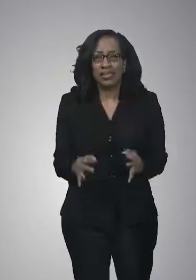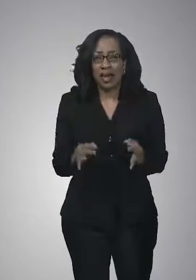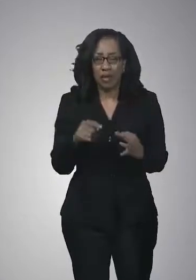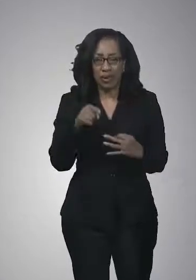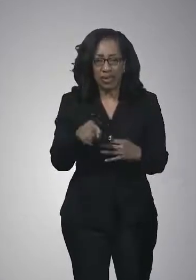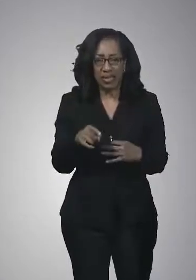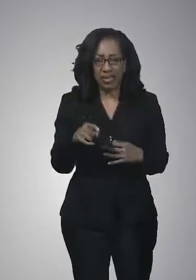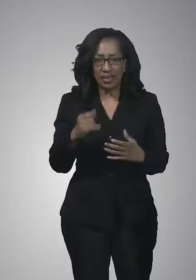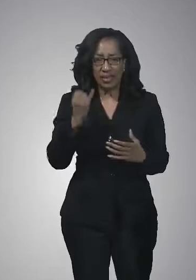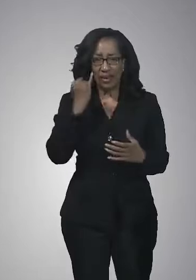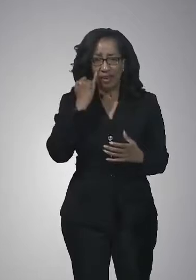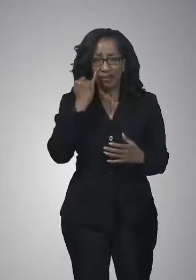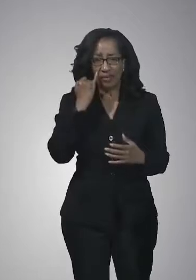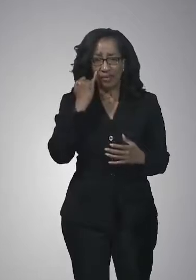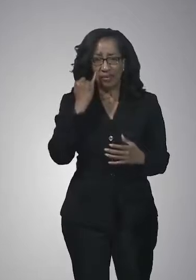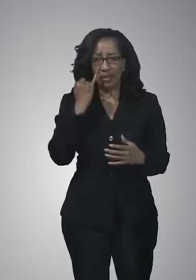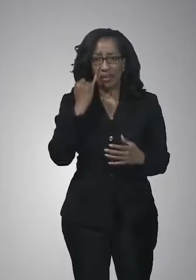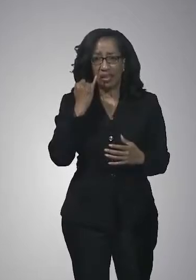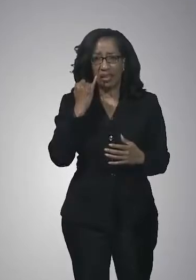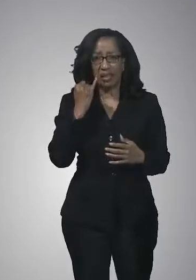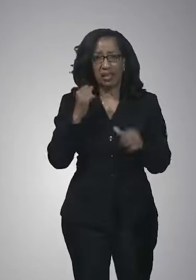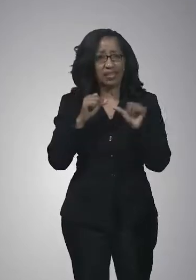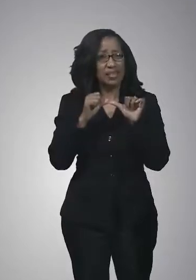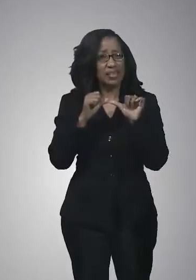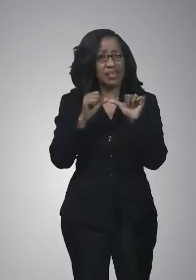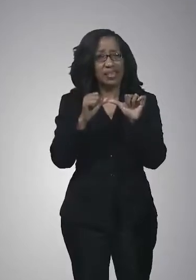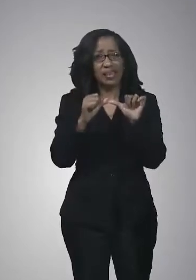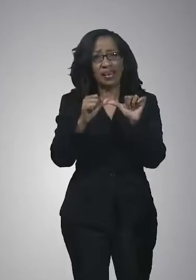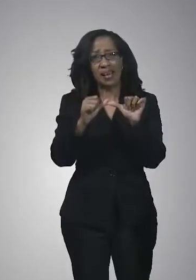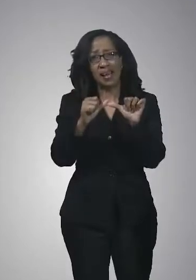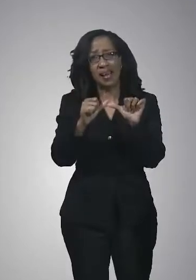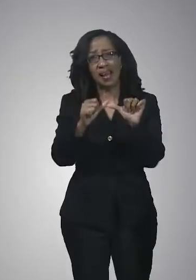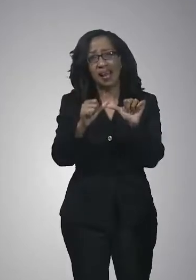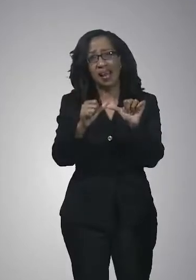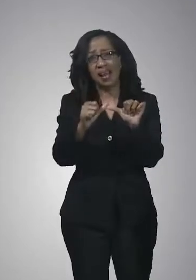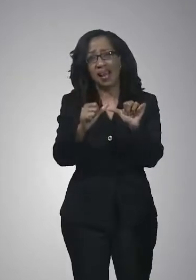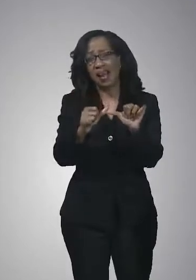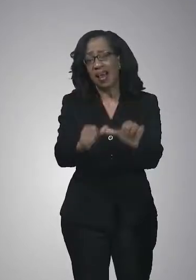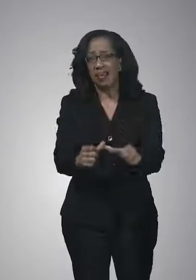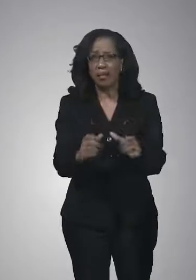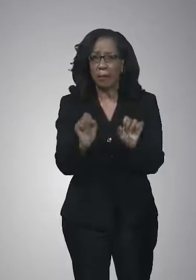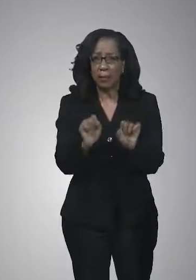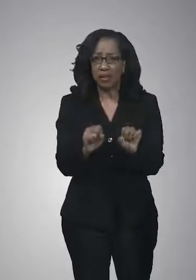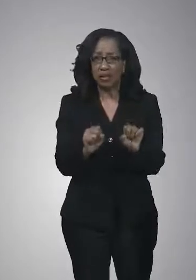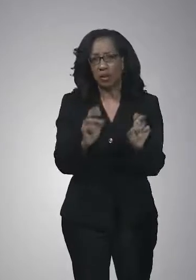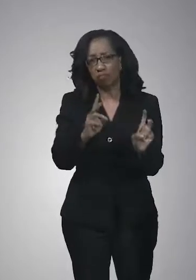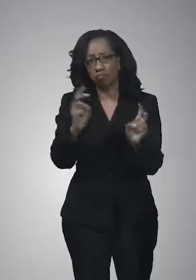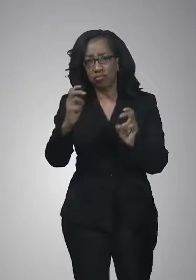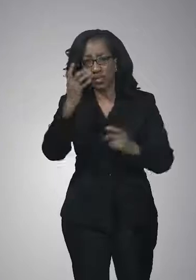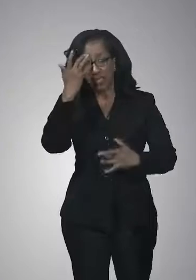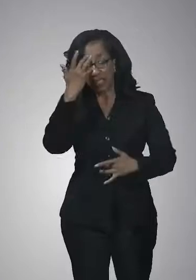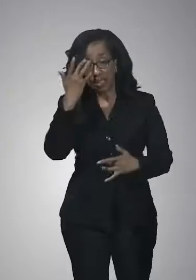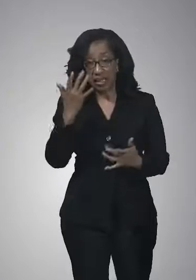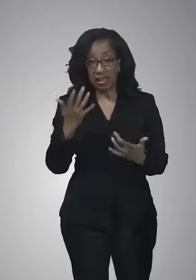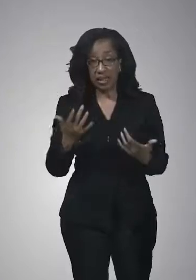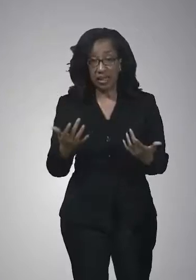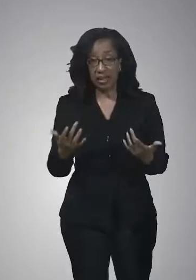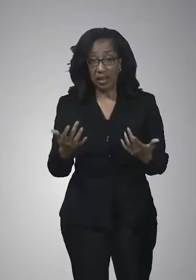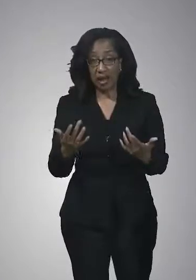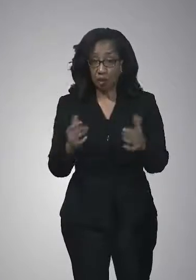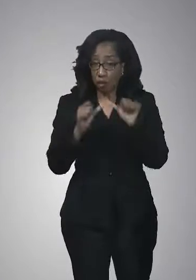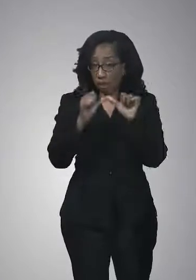that is like probably going to be around for a long time? You know, are we looking at using those kinds of